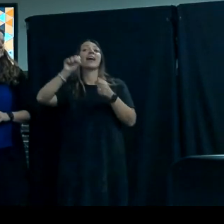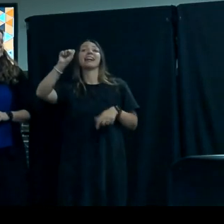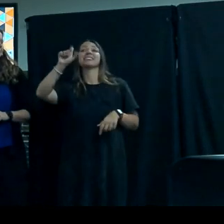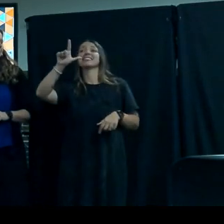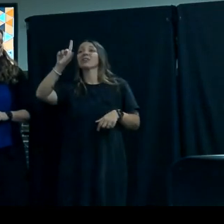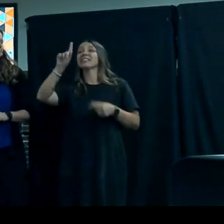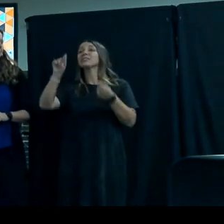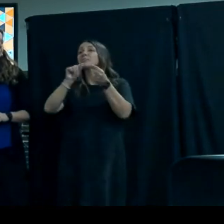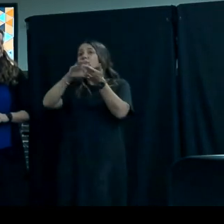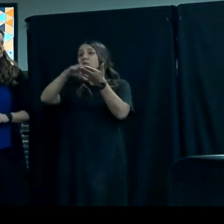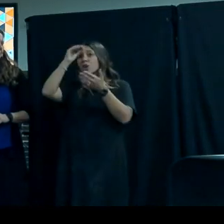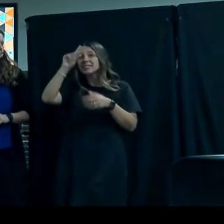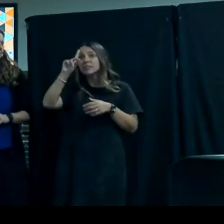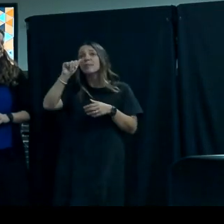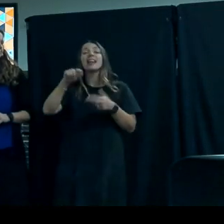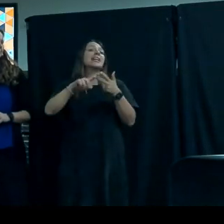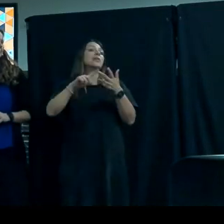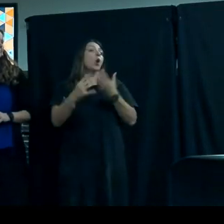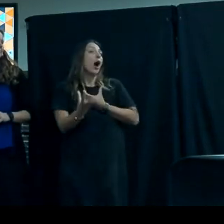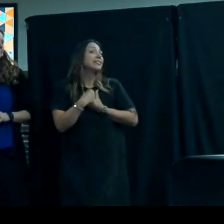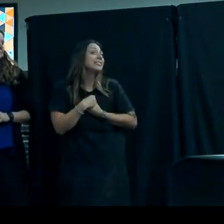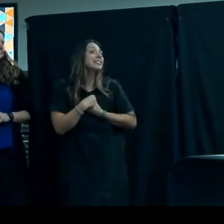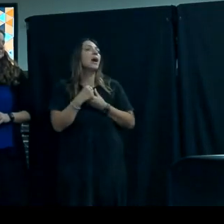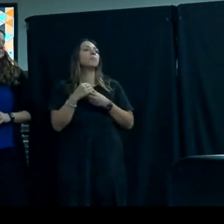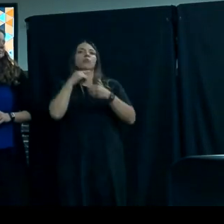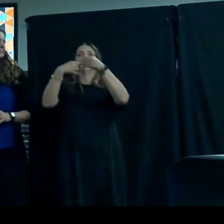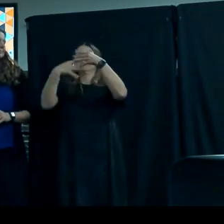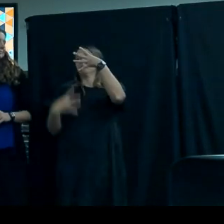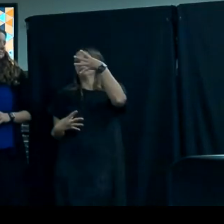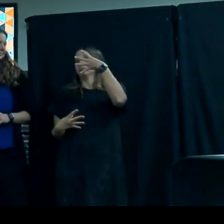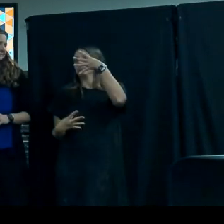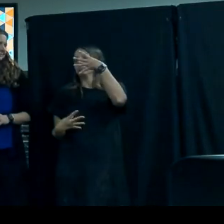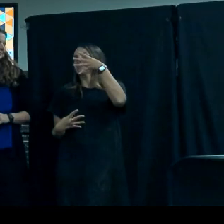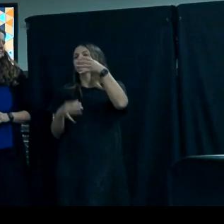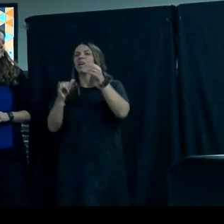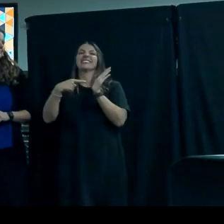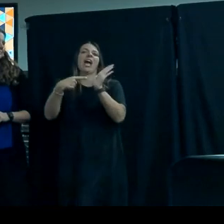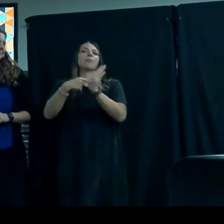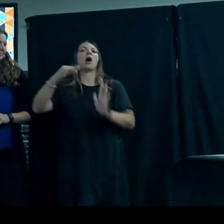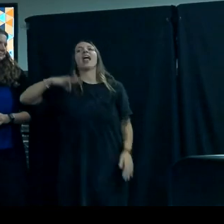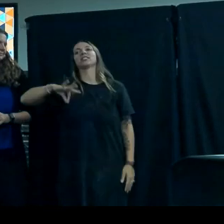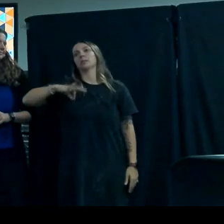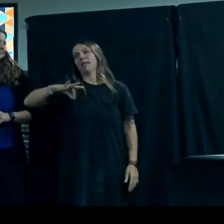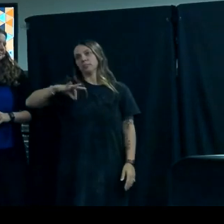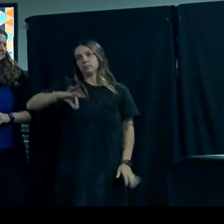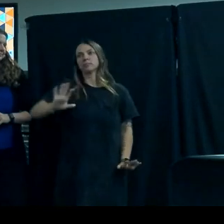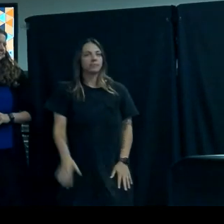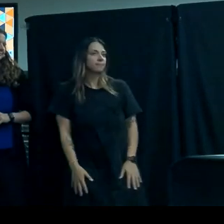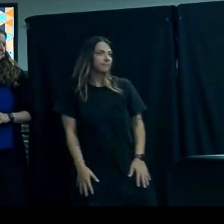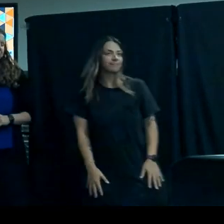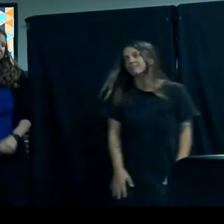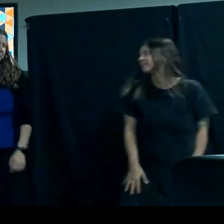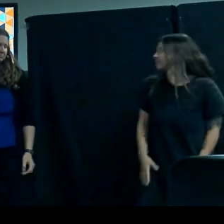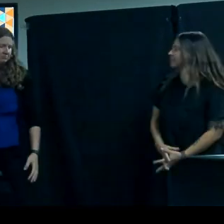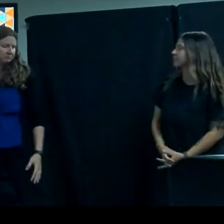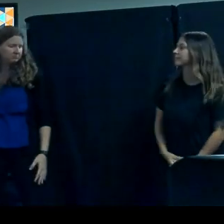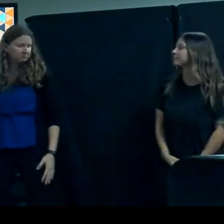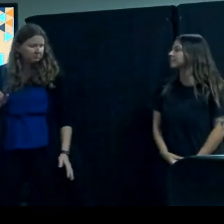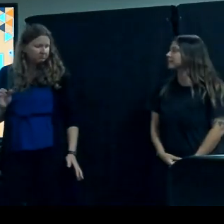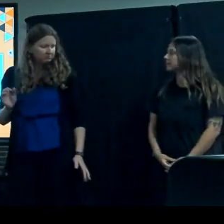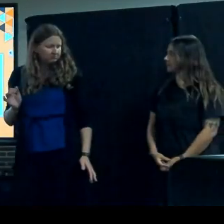additional disabilities or eligibilities can be autism, ADHD, SOI, speech